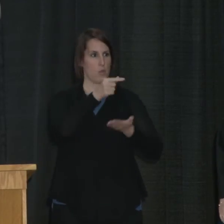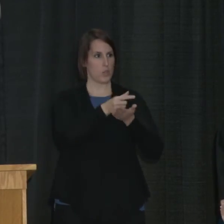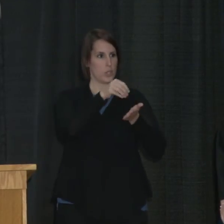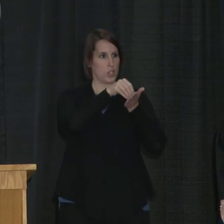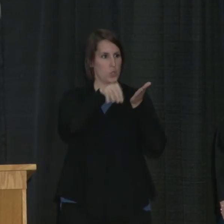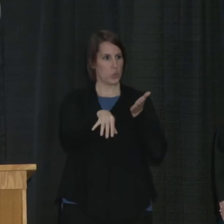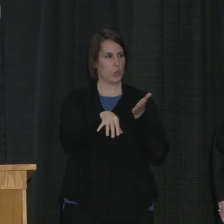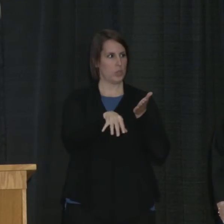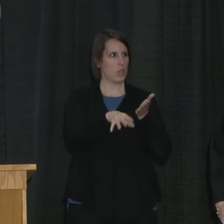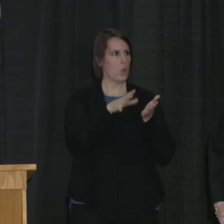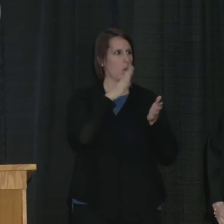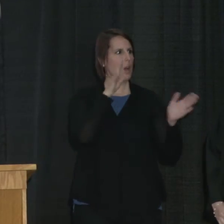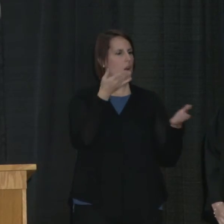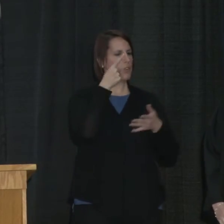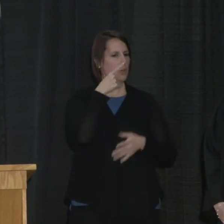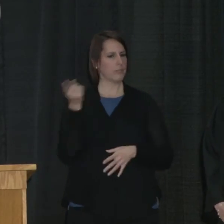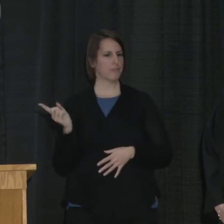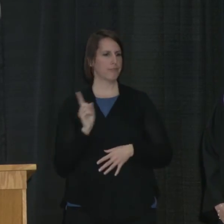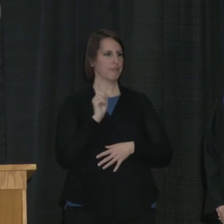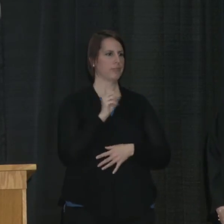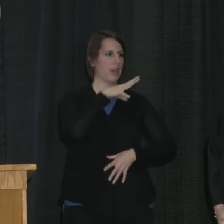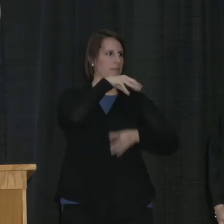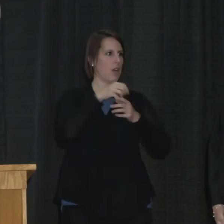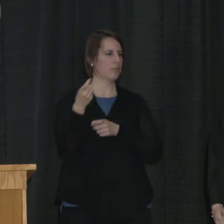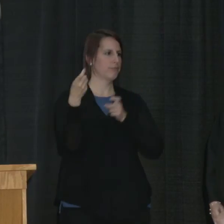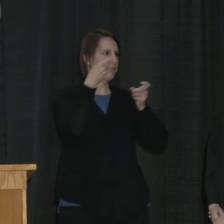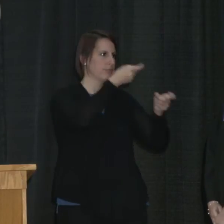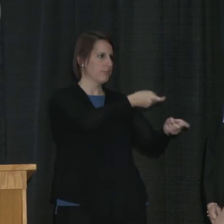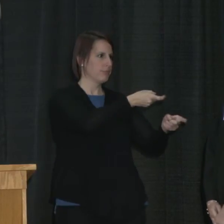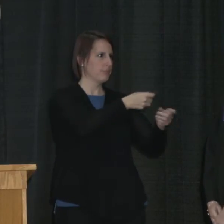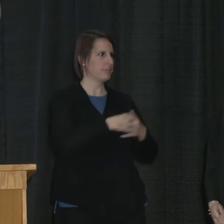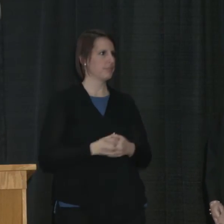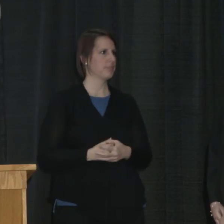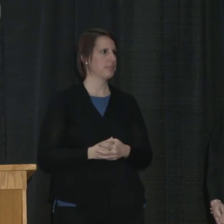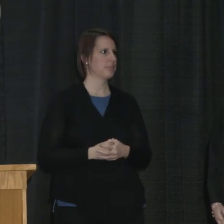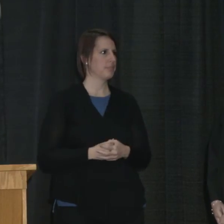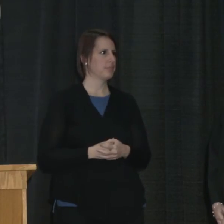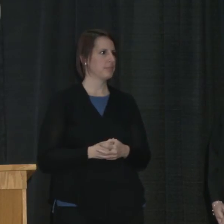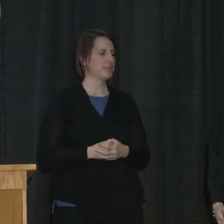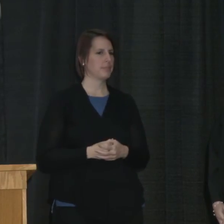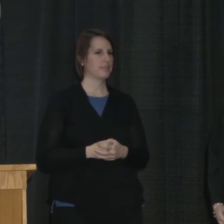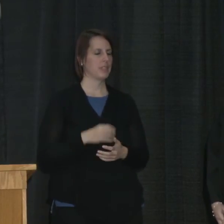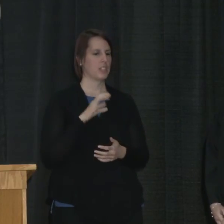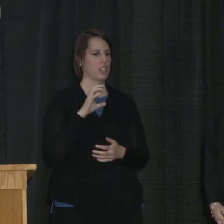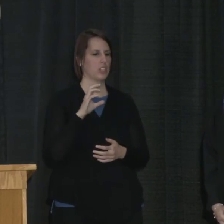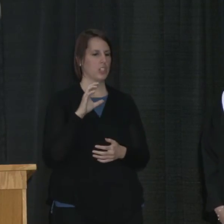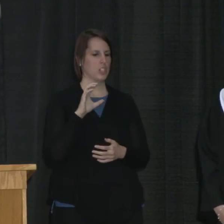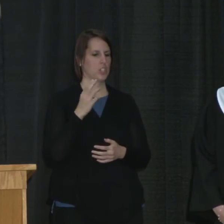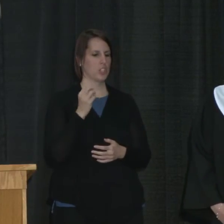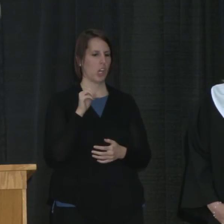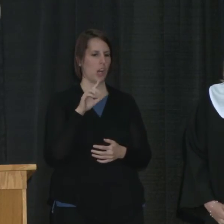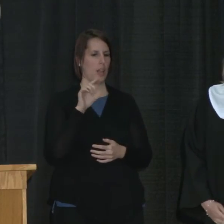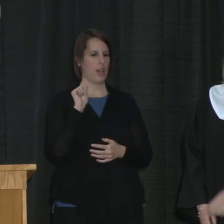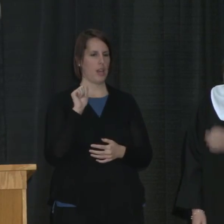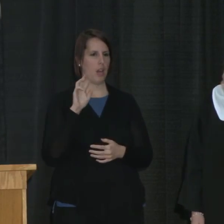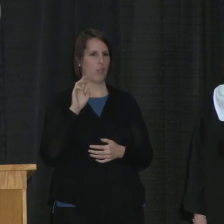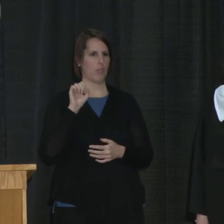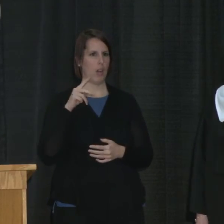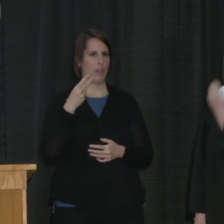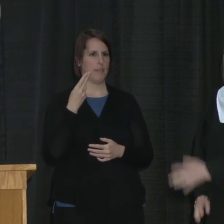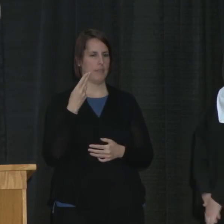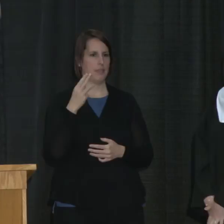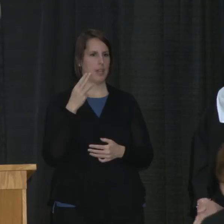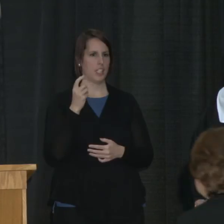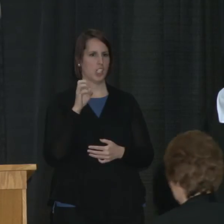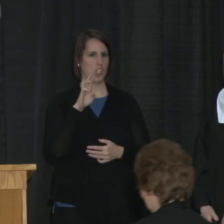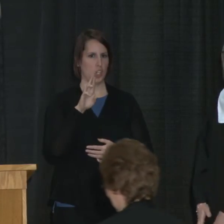the opportunity to participate in the ceremony and present the credential. I would like to ask Charla Rolfe Hunter to please come forward at this time